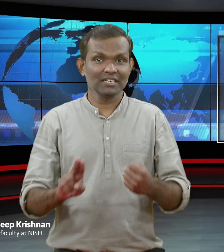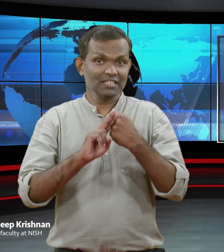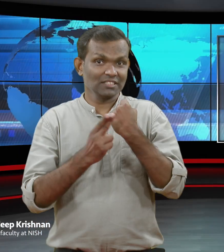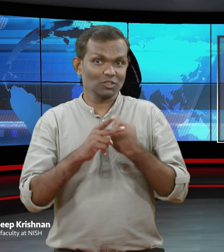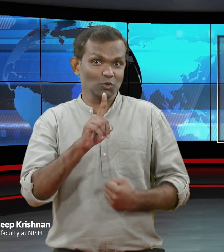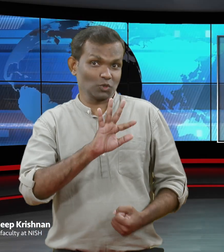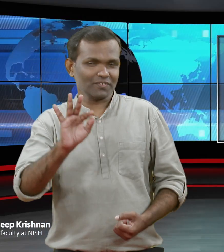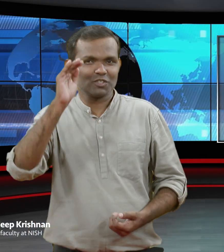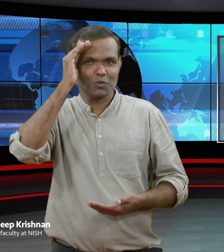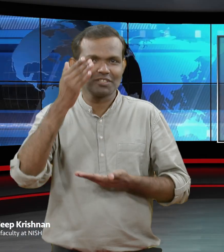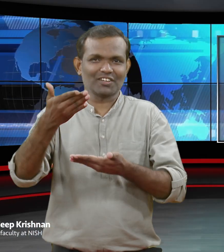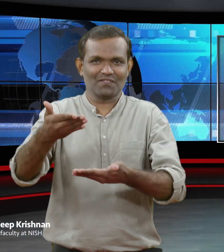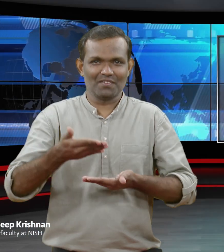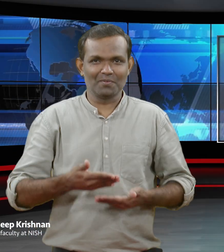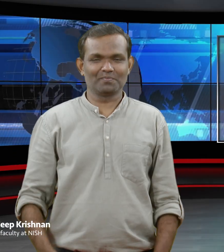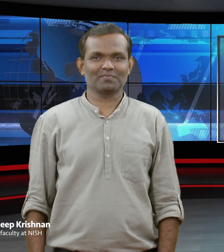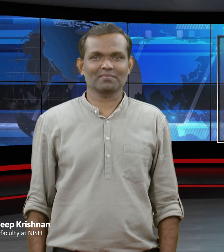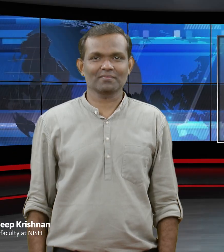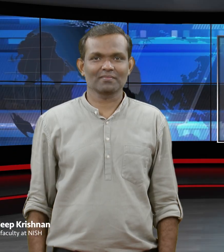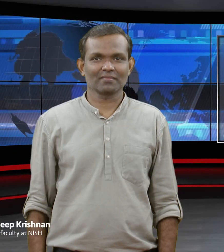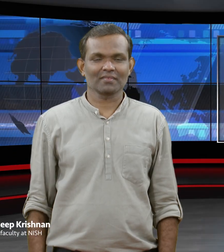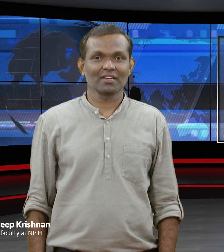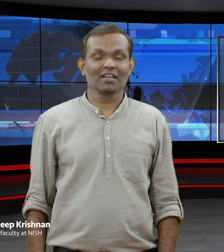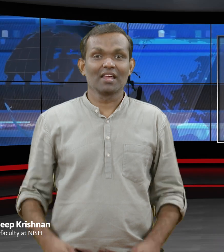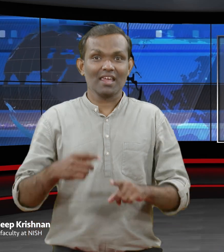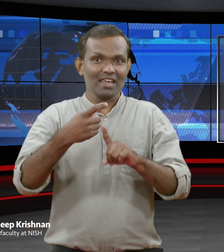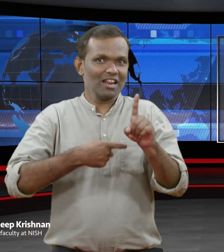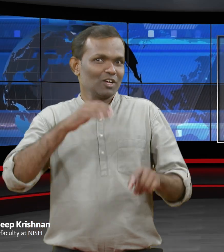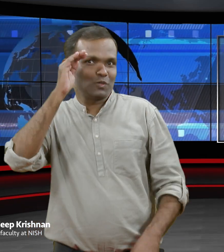Welcome to weekly NISH news broadcast. Regional news.